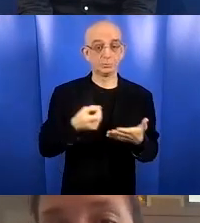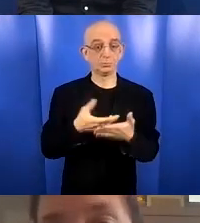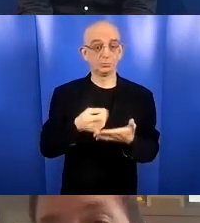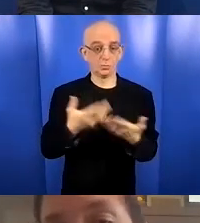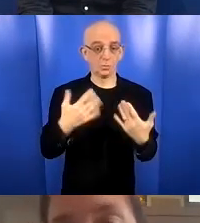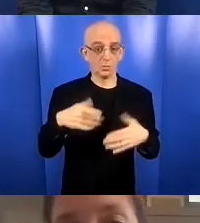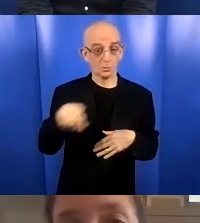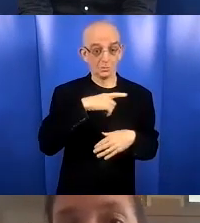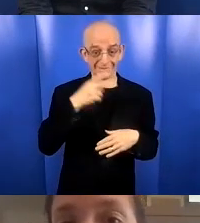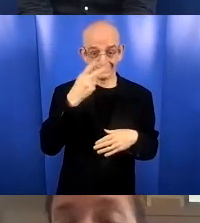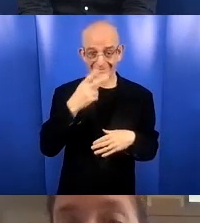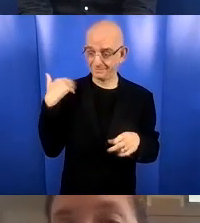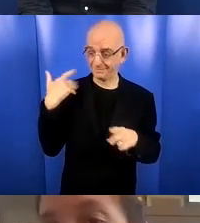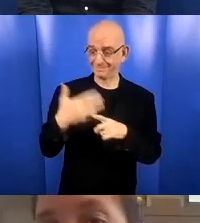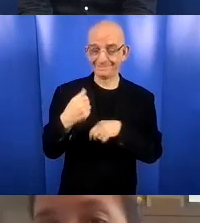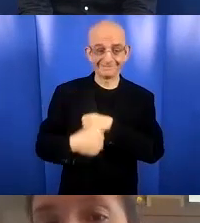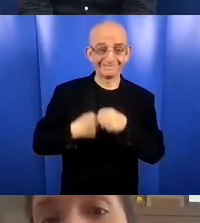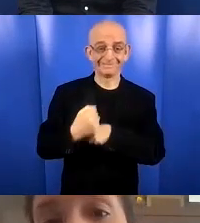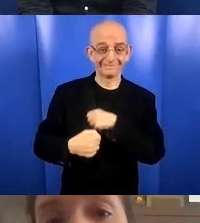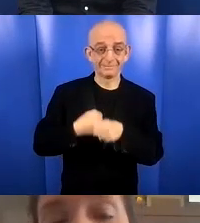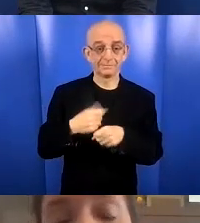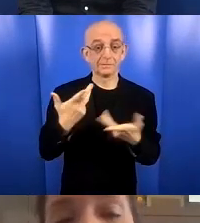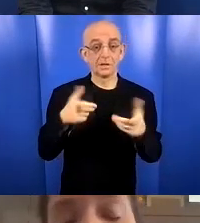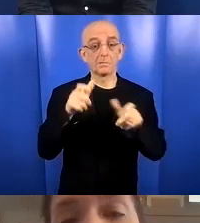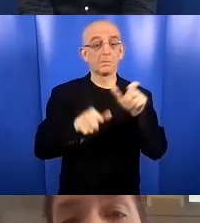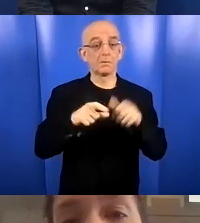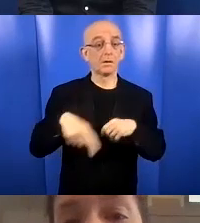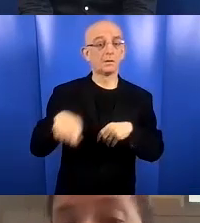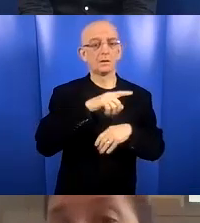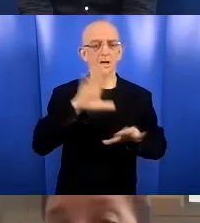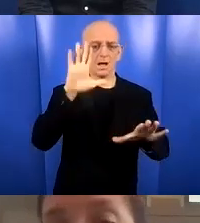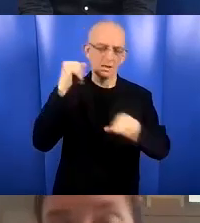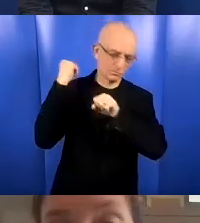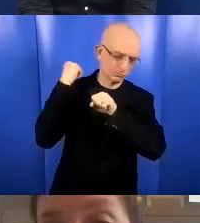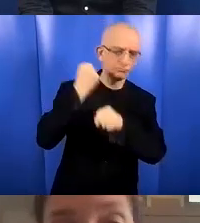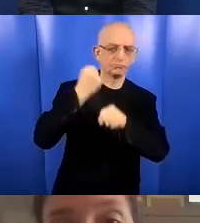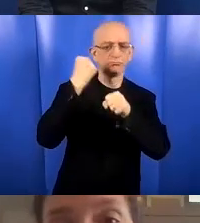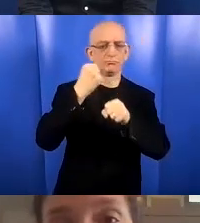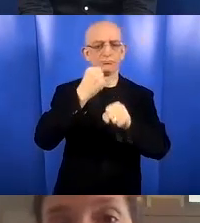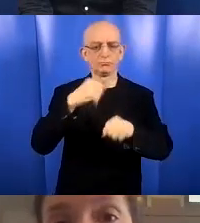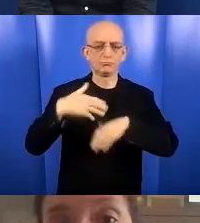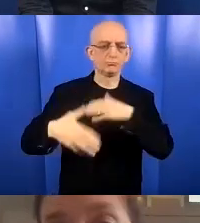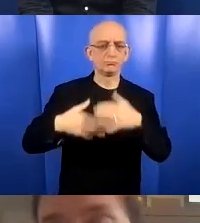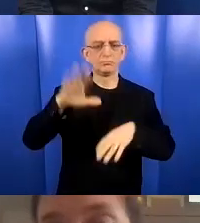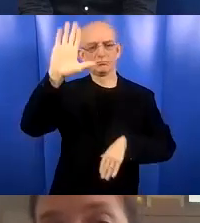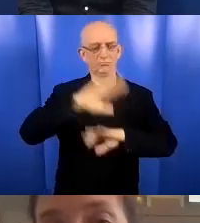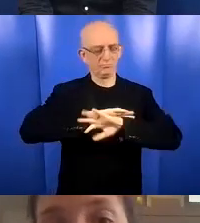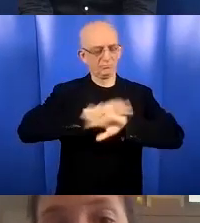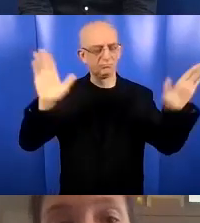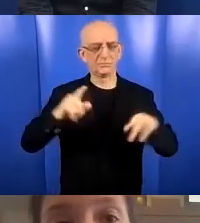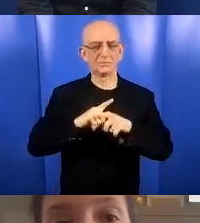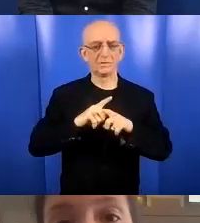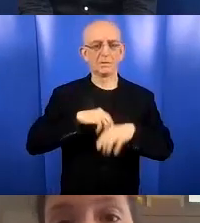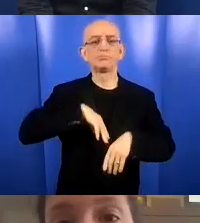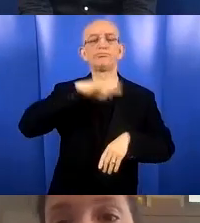taken to the streets and people who have spoken up about issues that they care about and about their rights have